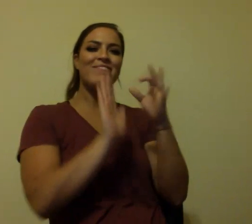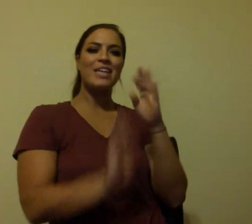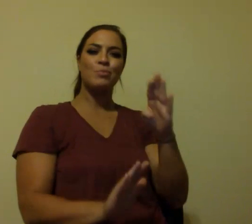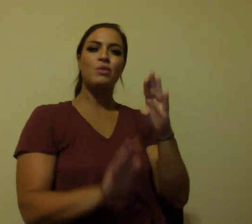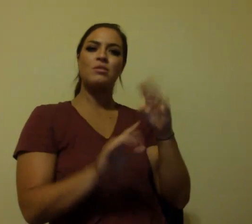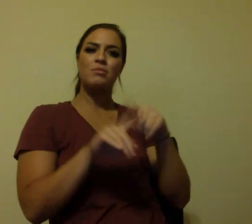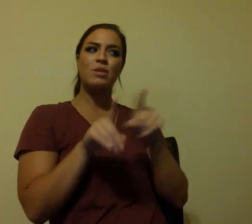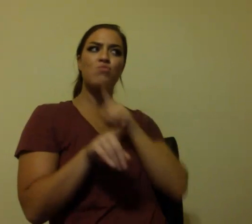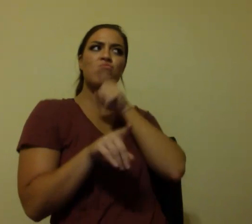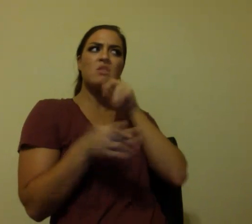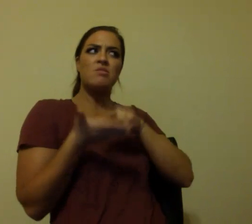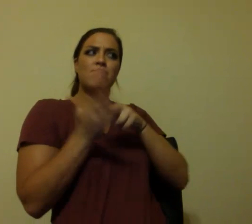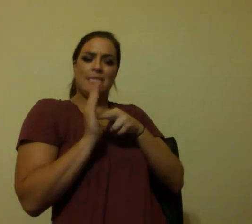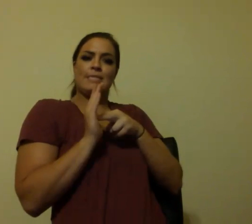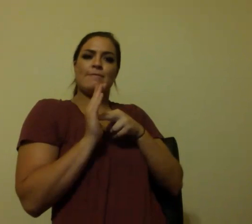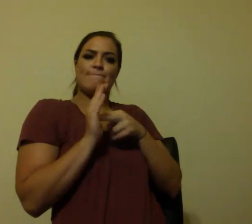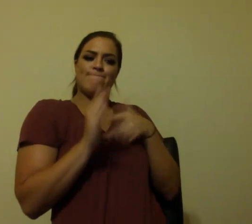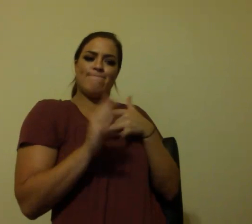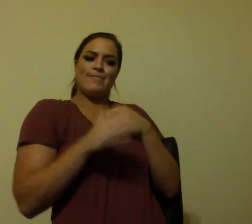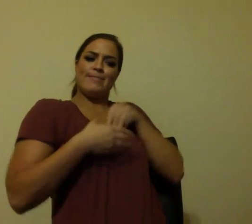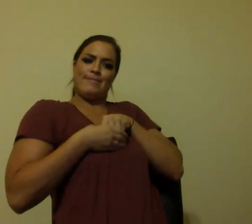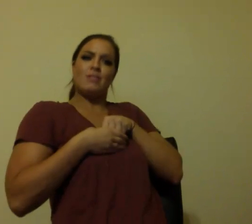many of you have a friend kind of like that?